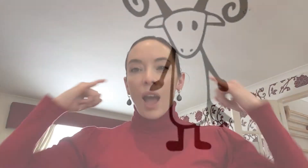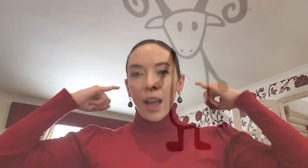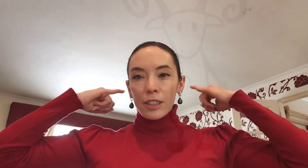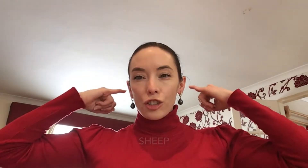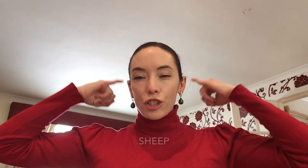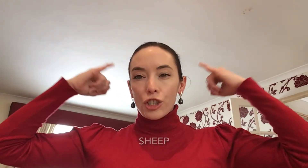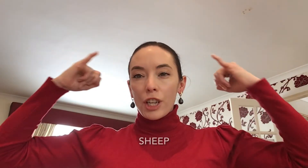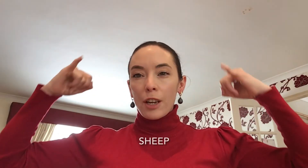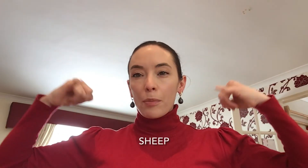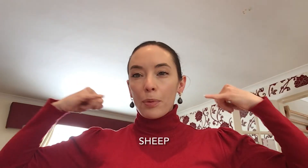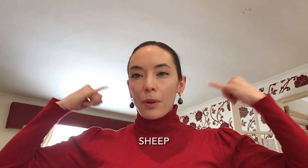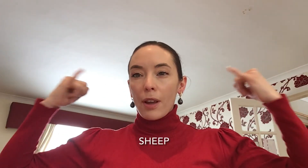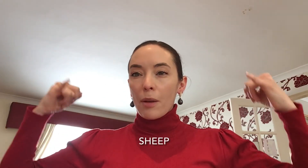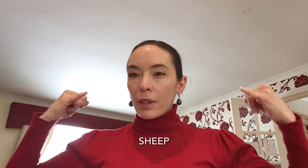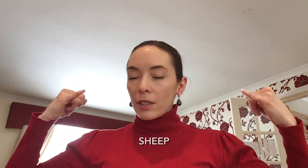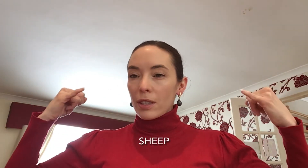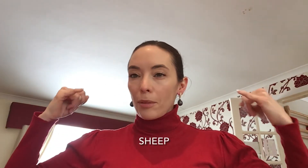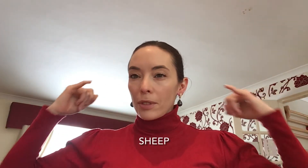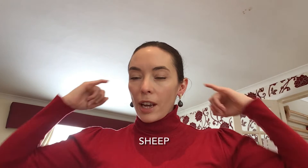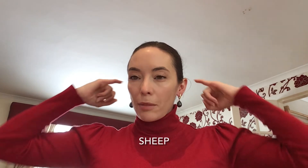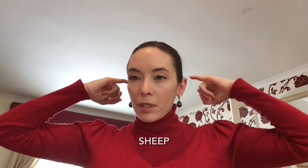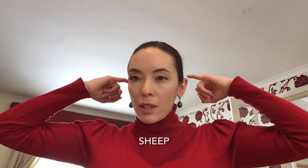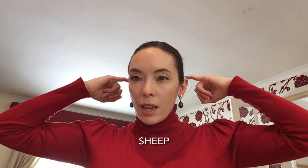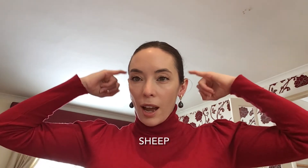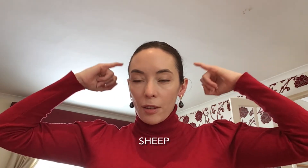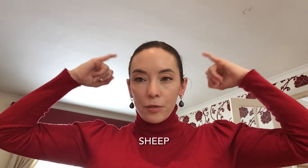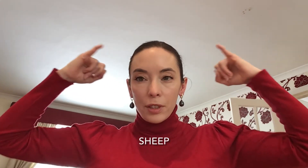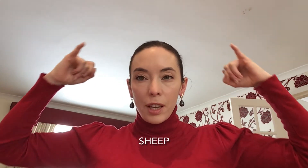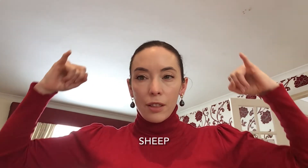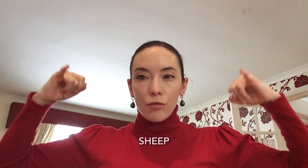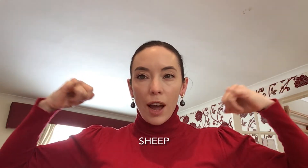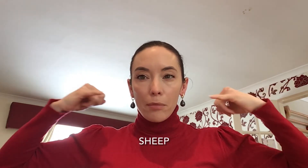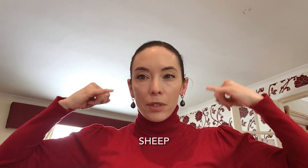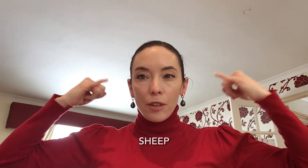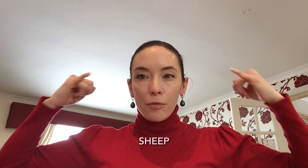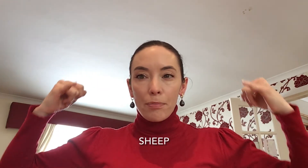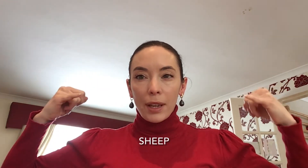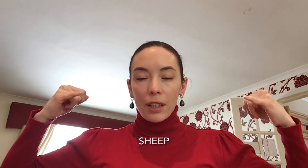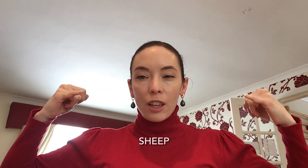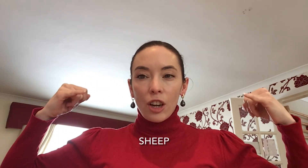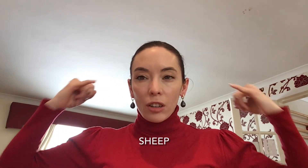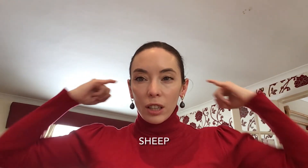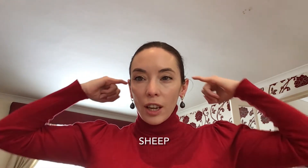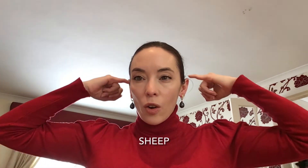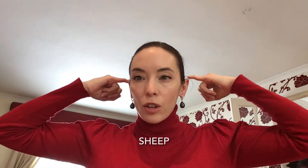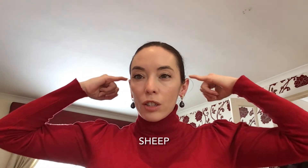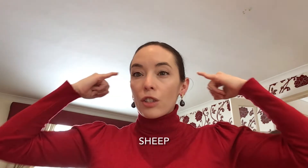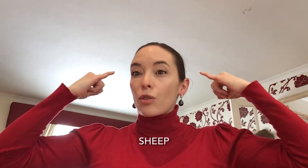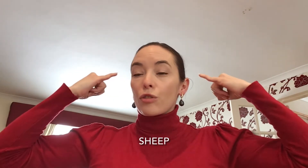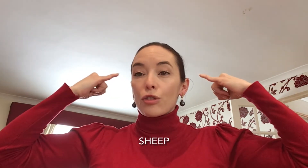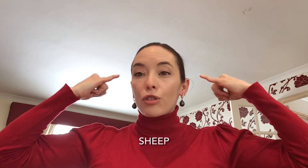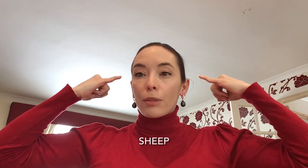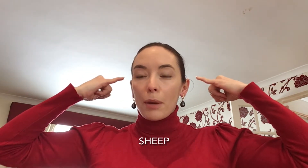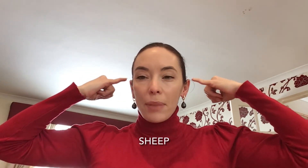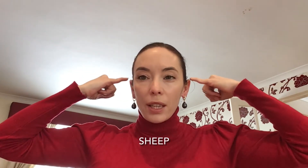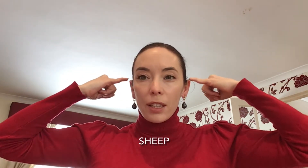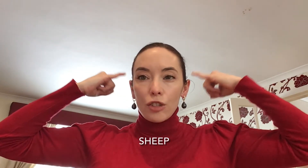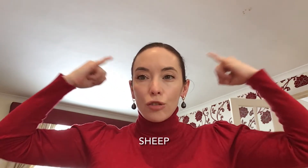And sheep, because sometimes the rams have big curly horns, so I'm just using my pinkies to